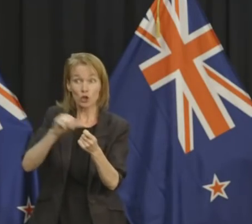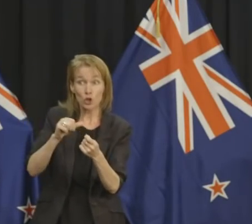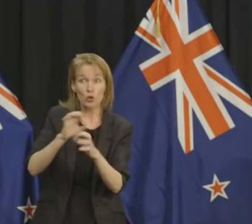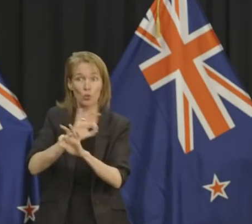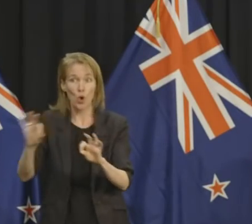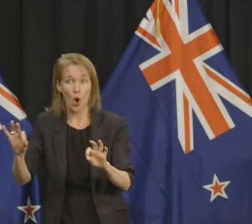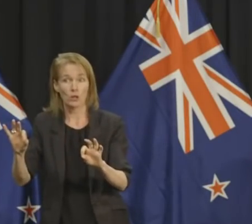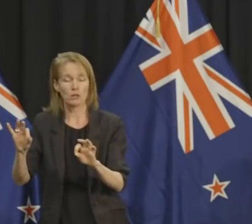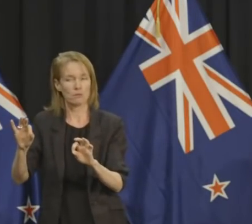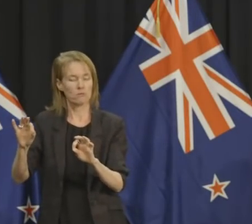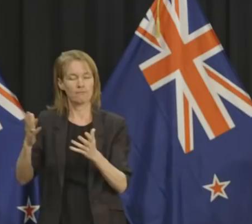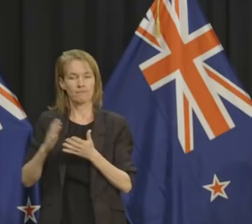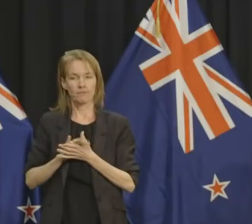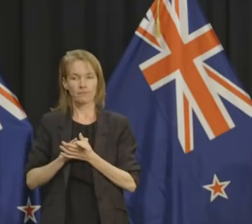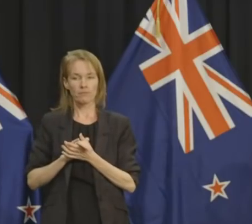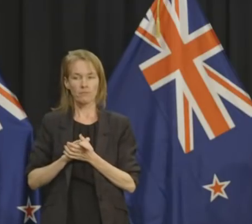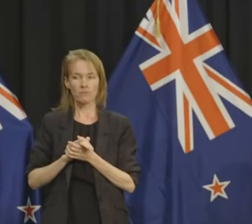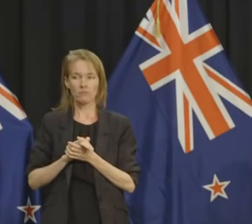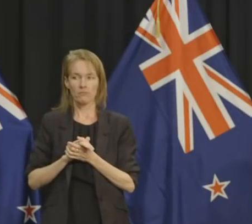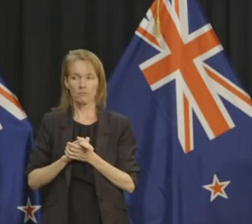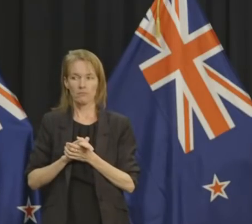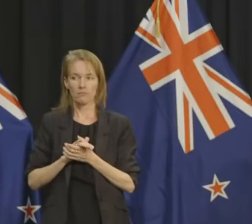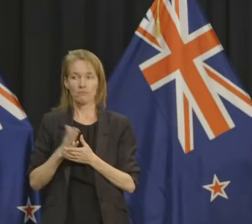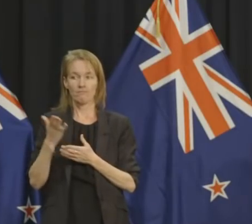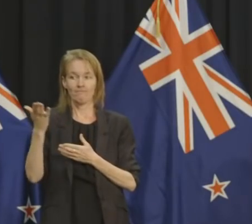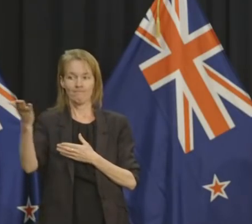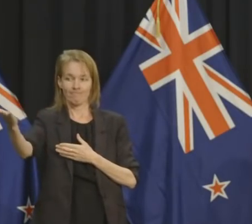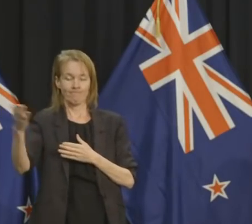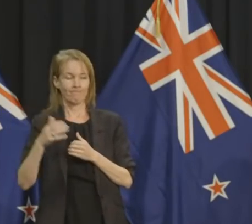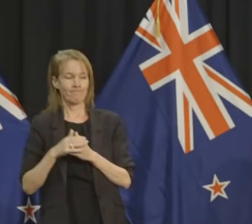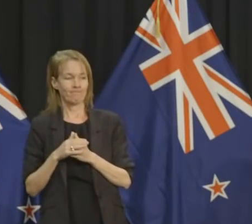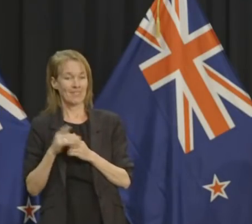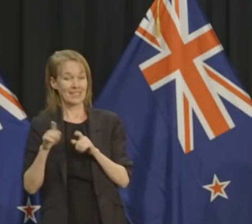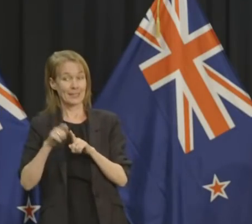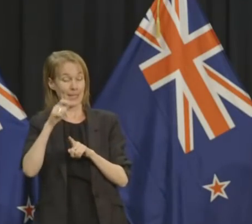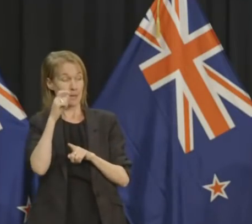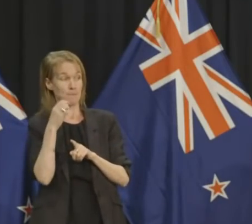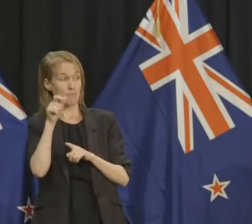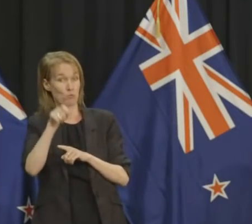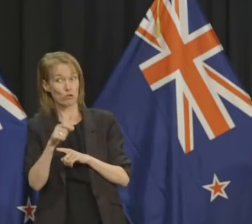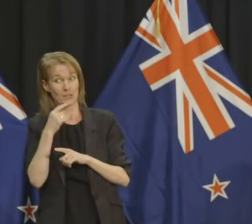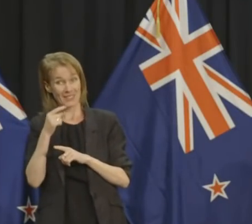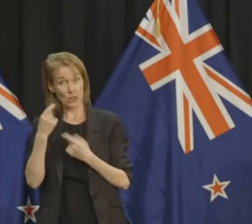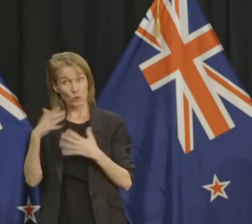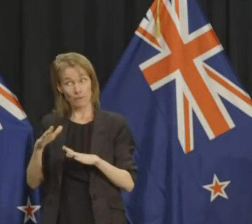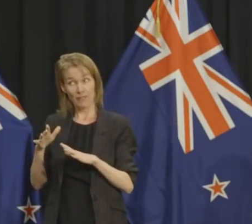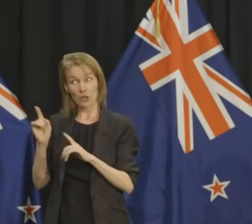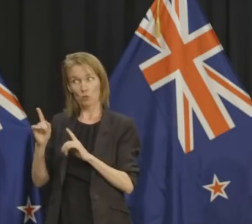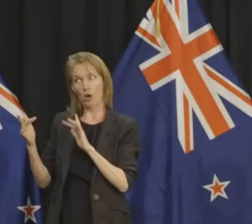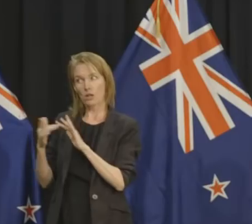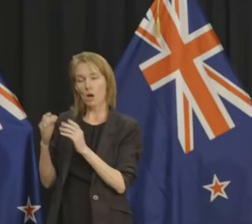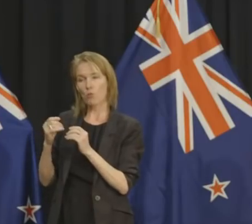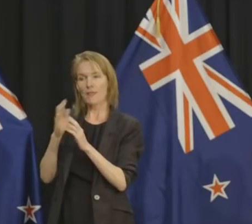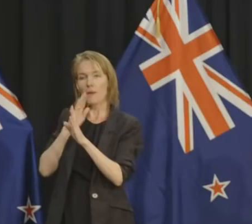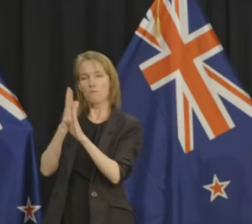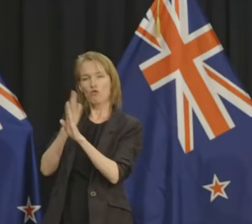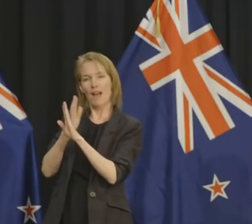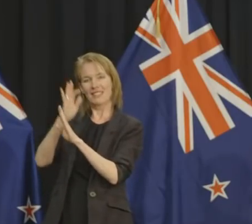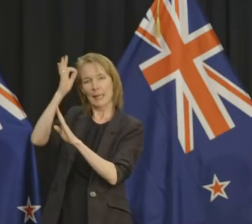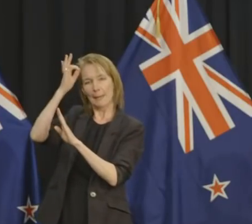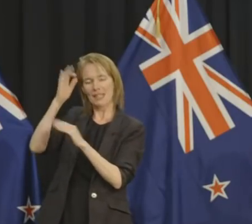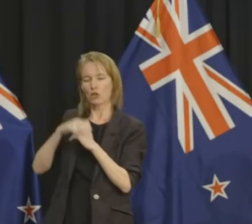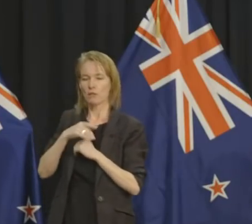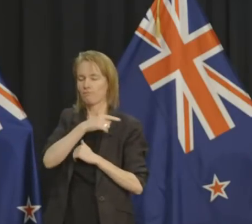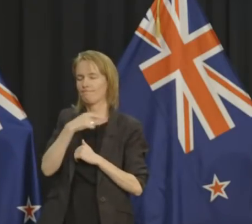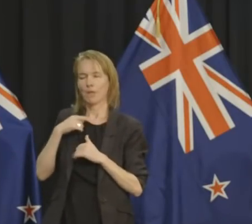list? No, I haven't received feedback from the Privacy Commission, although I have seen the public comments that he has made. People were on the distribution